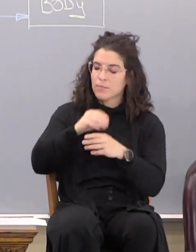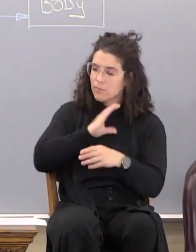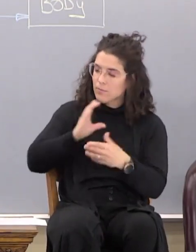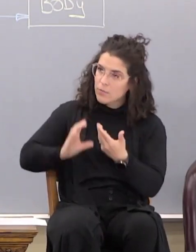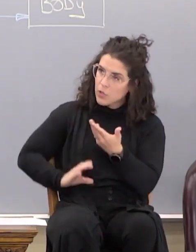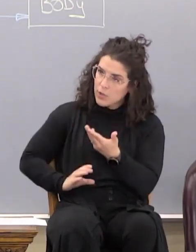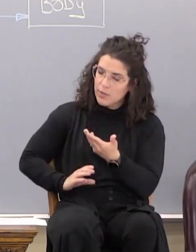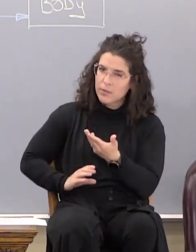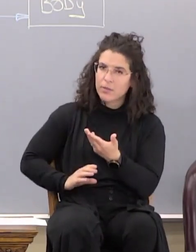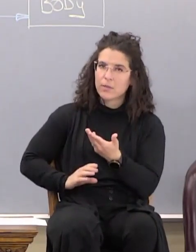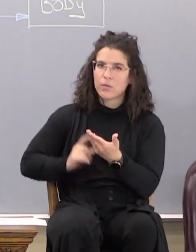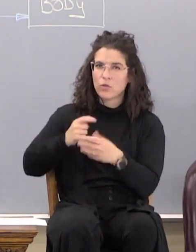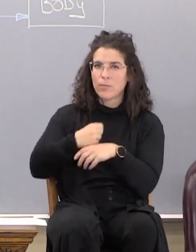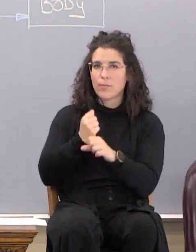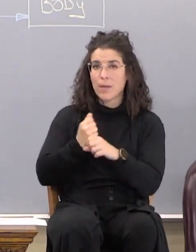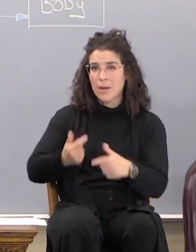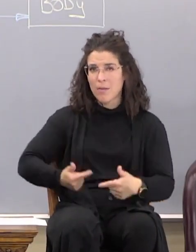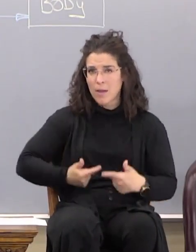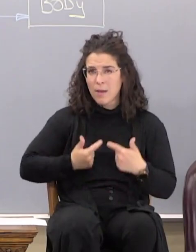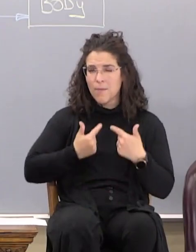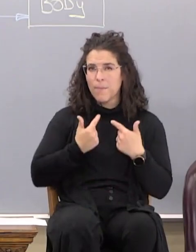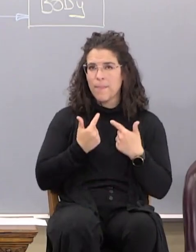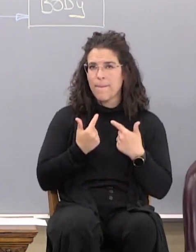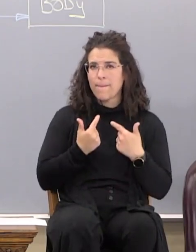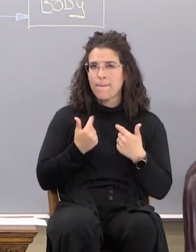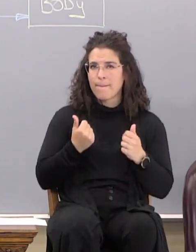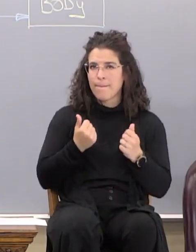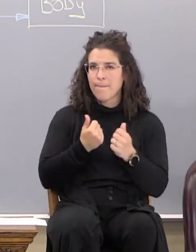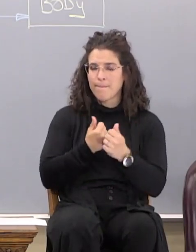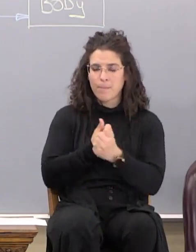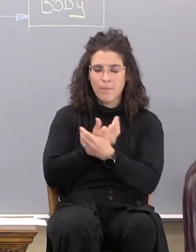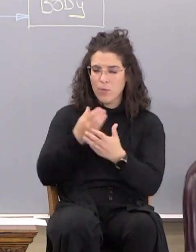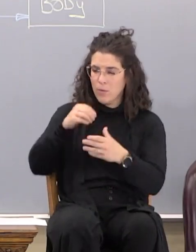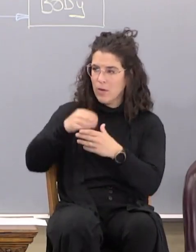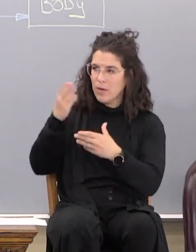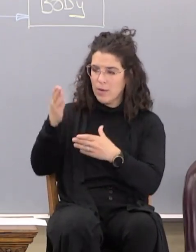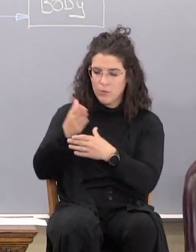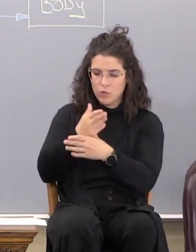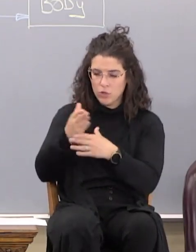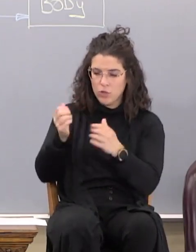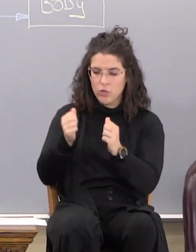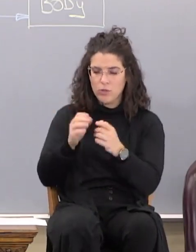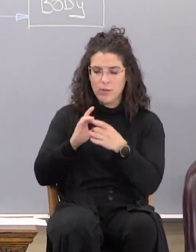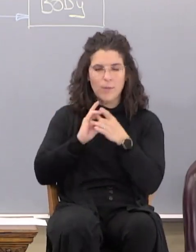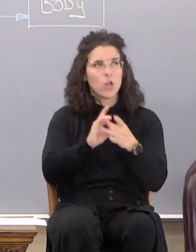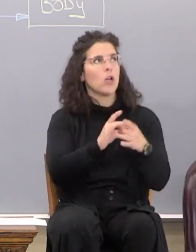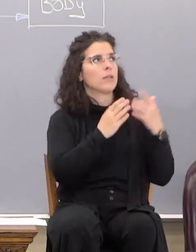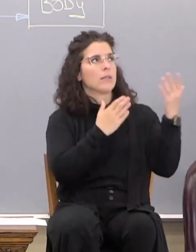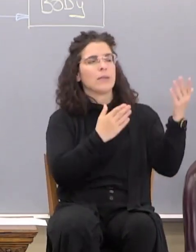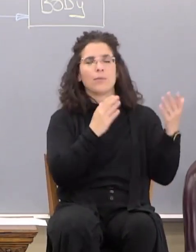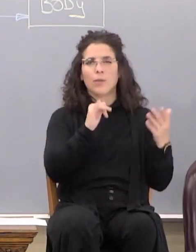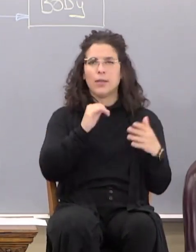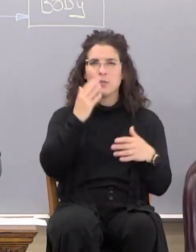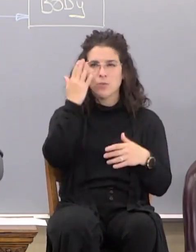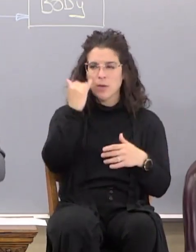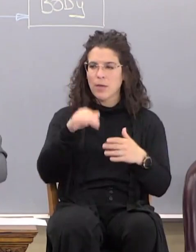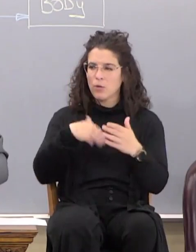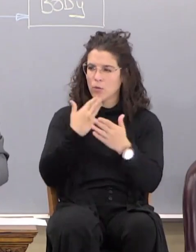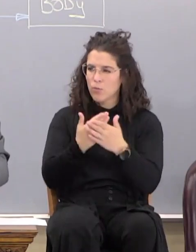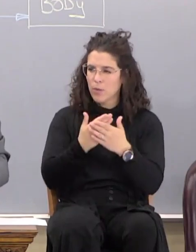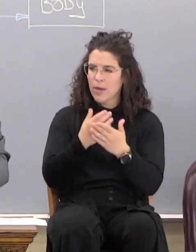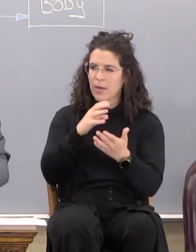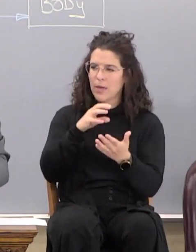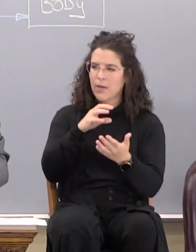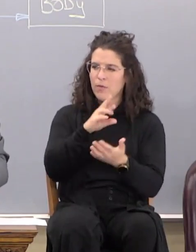Christ, you're made alive. Everyone that's in him shares everything that belongs to him. So that's why you come to chapter 6 in